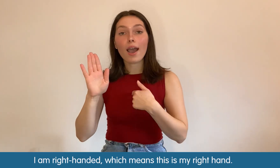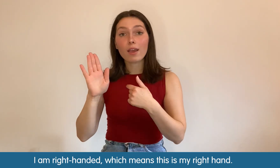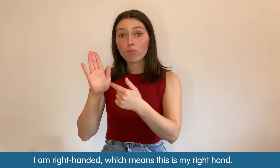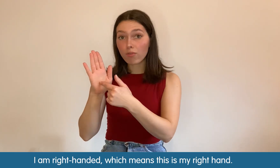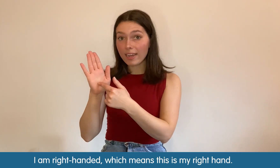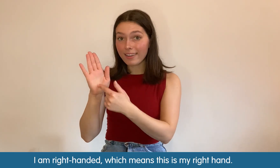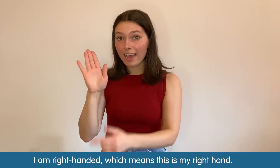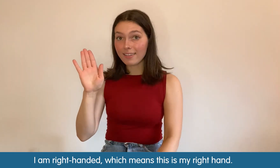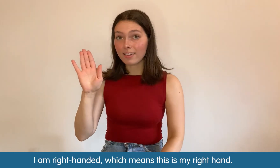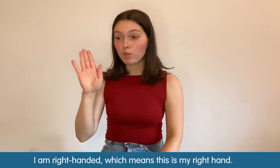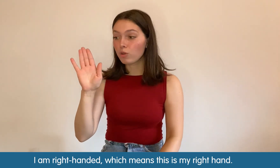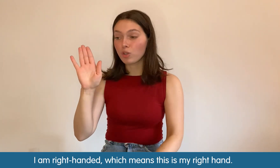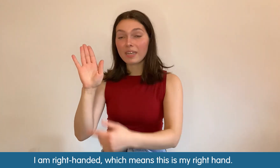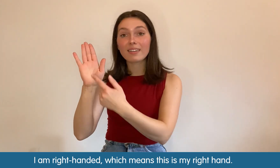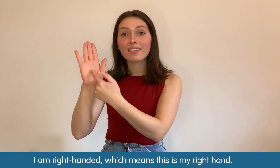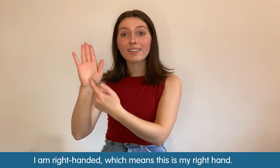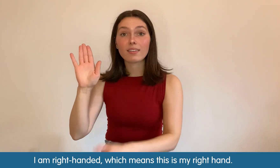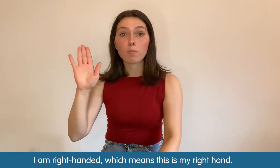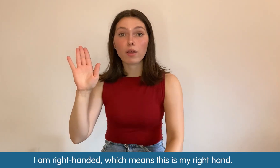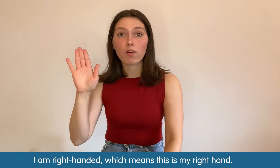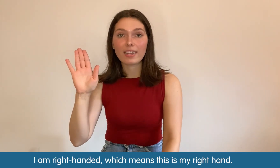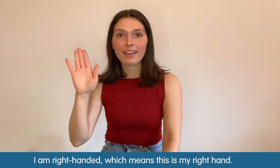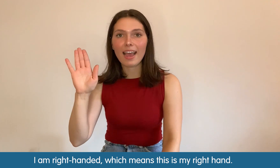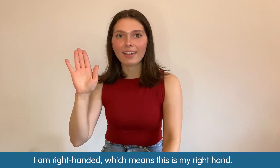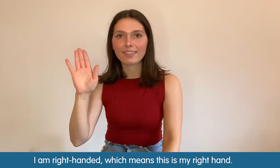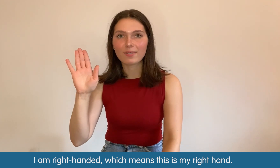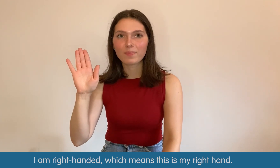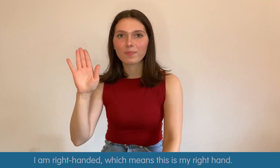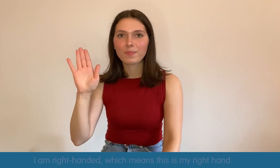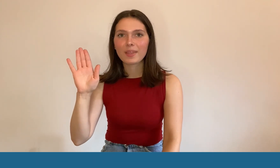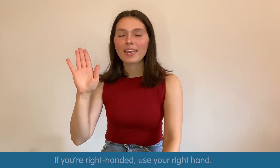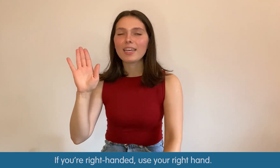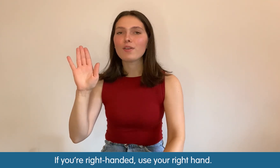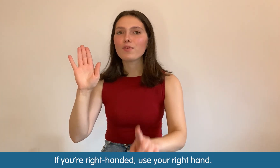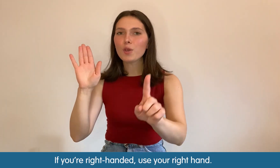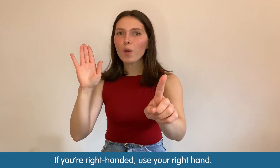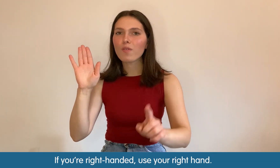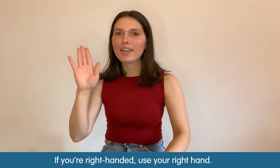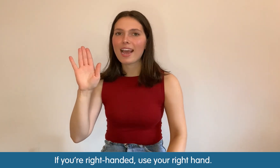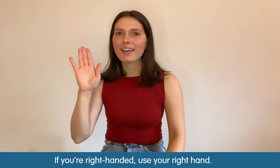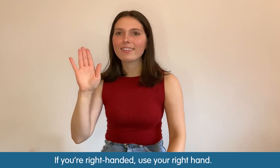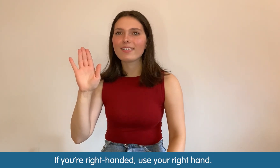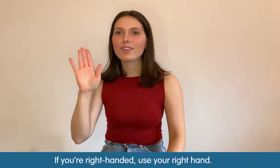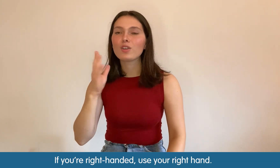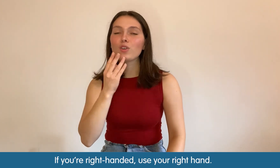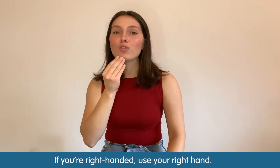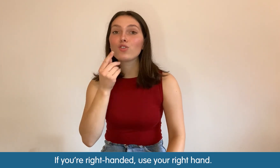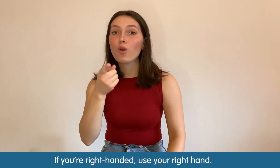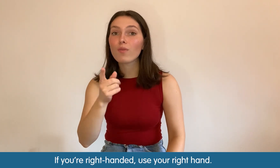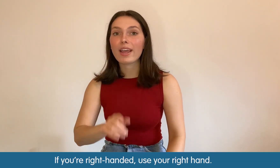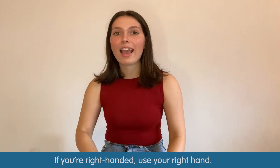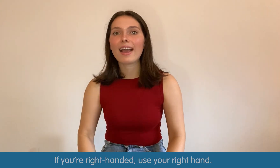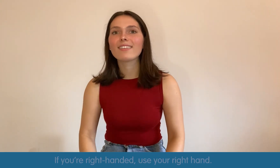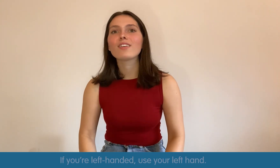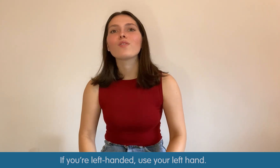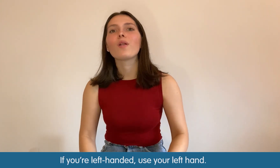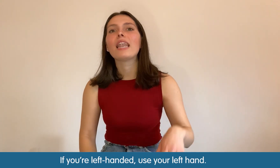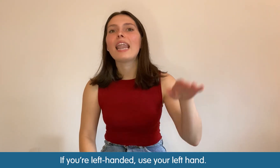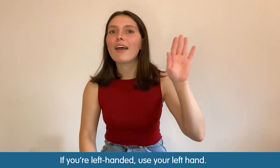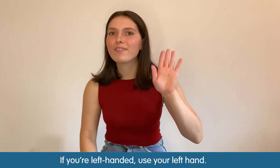am right-handed, which means this is my right hand. If you're right-handed, use your right hand. If you're